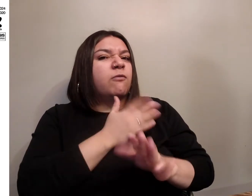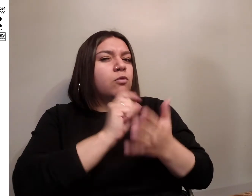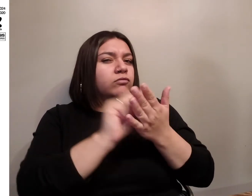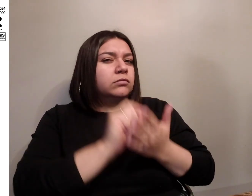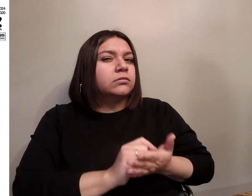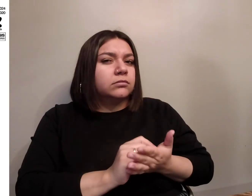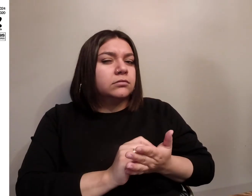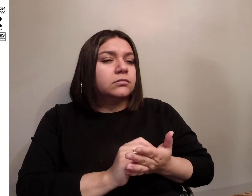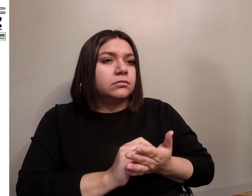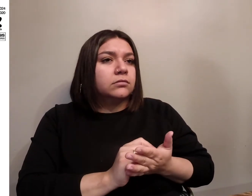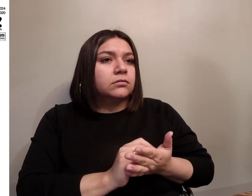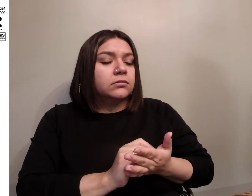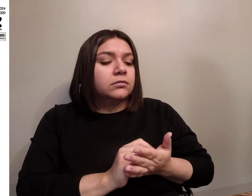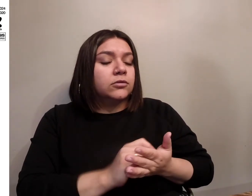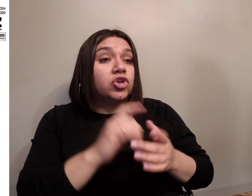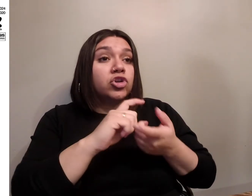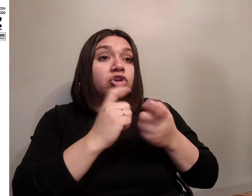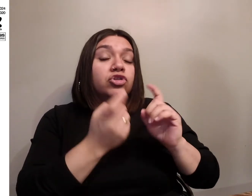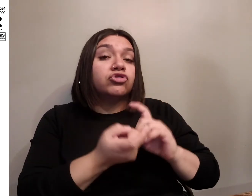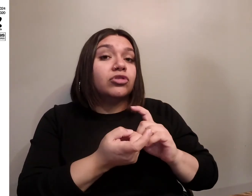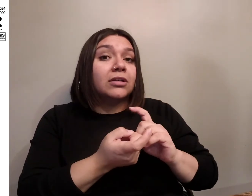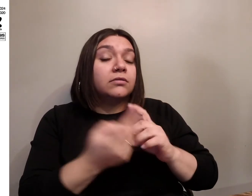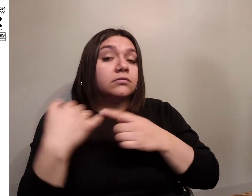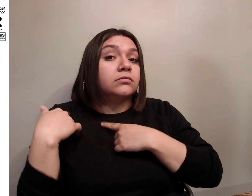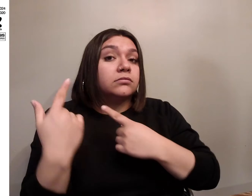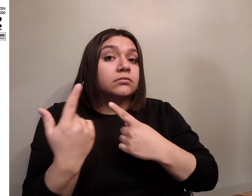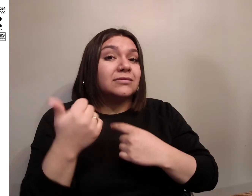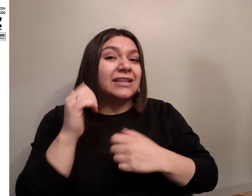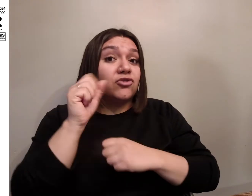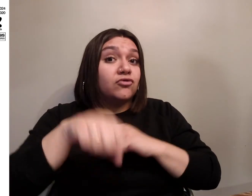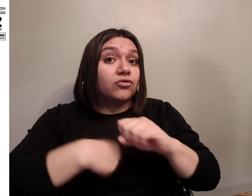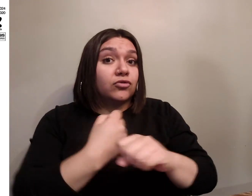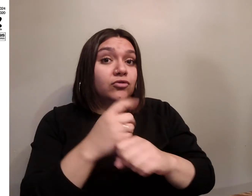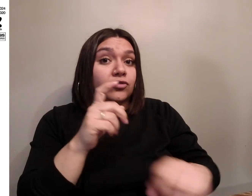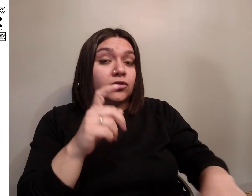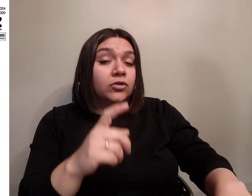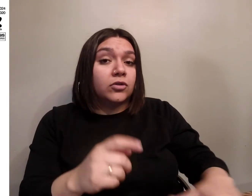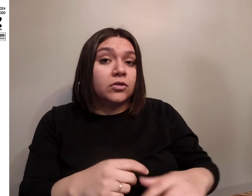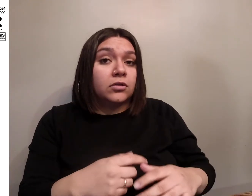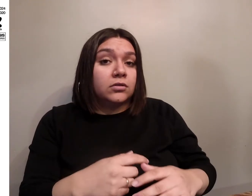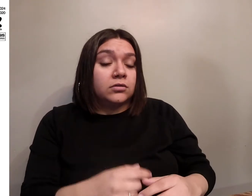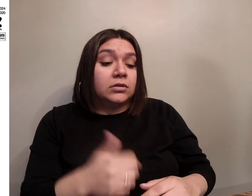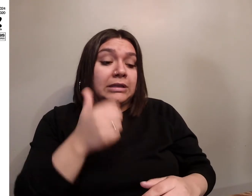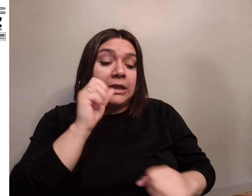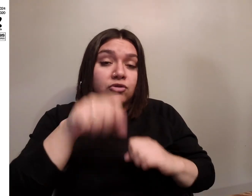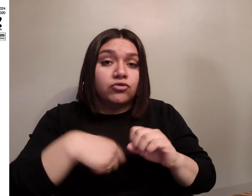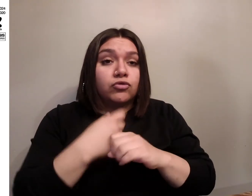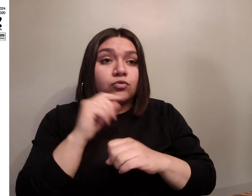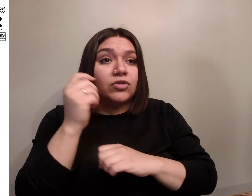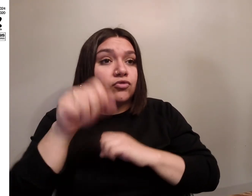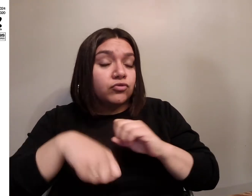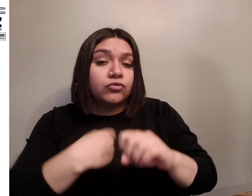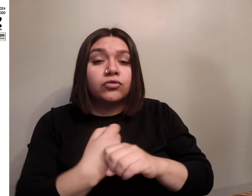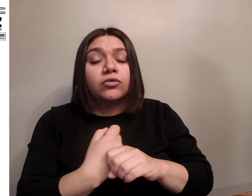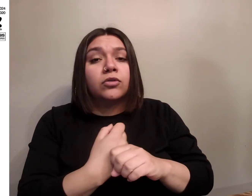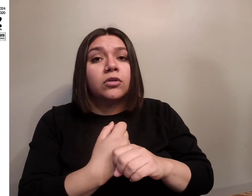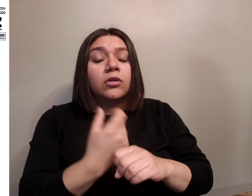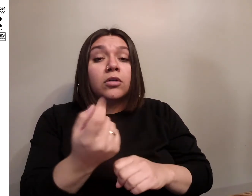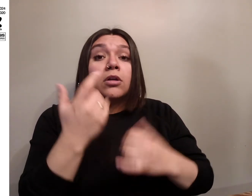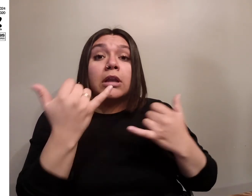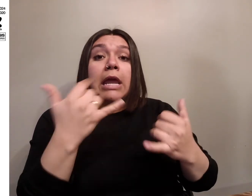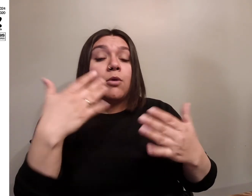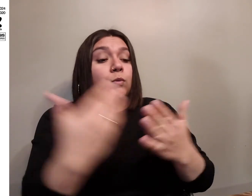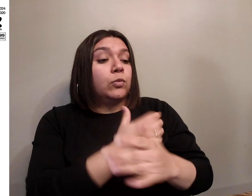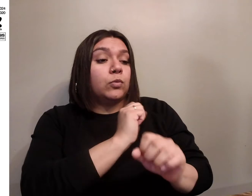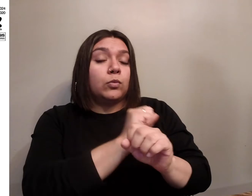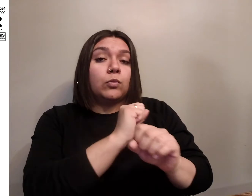Has your interpretation of your past writings changed over the past decades? Have your